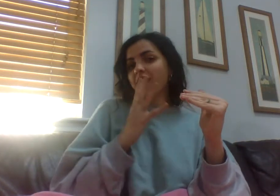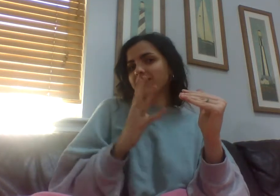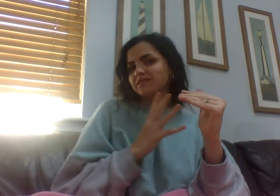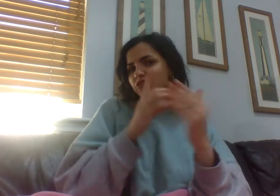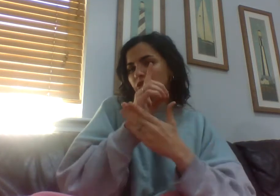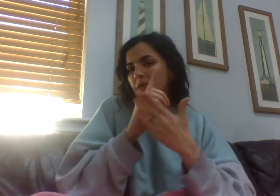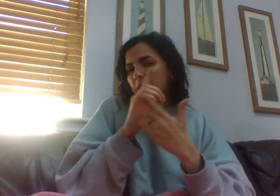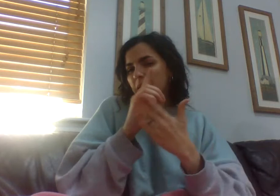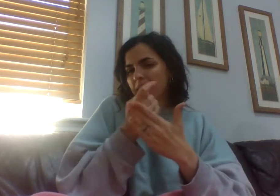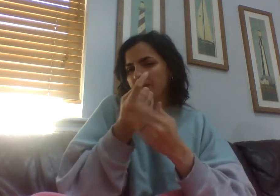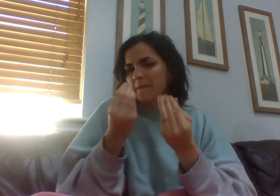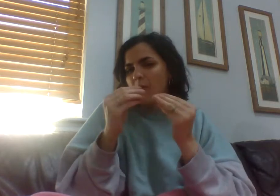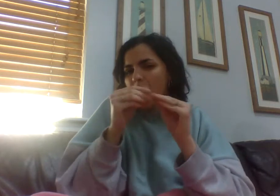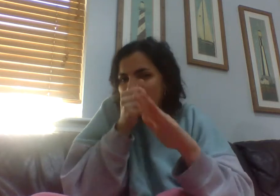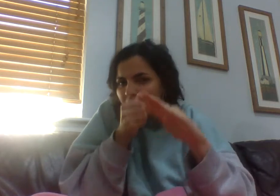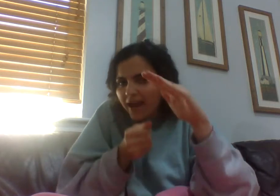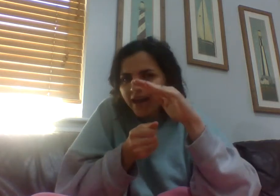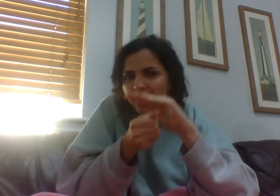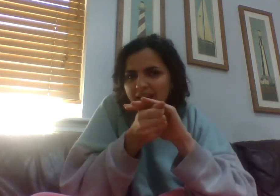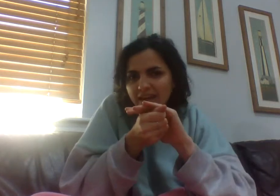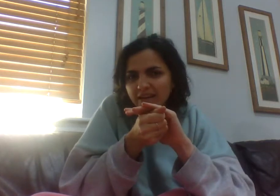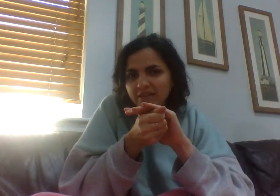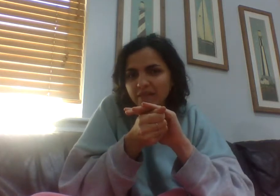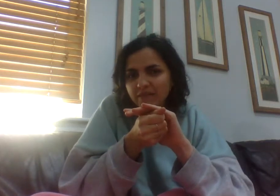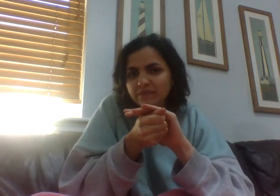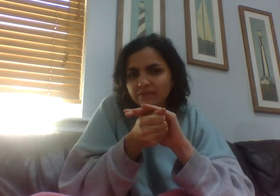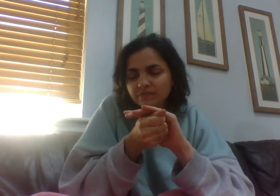it's gilded, it's kind of veiled behind this